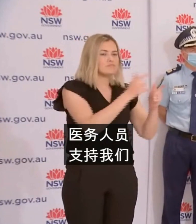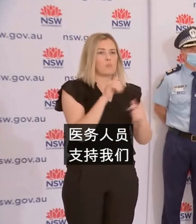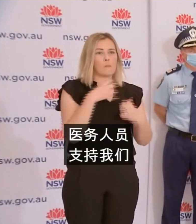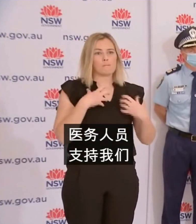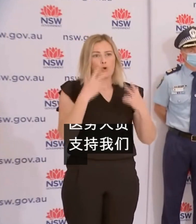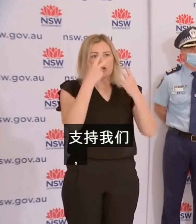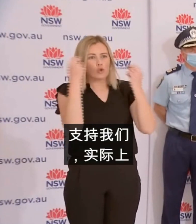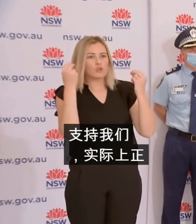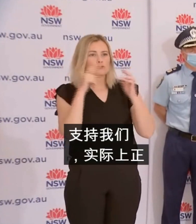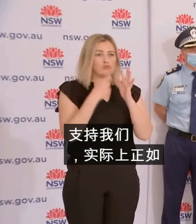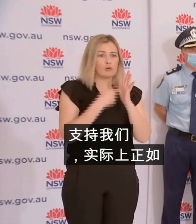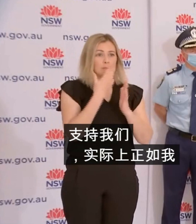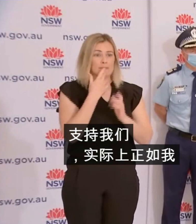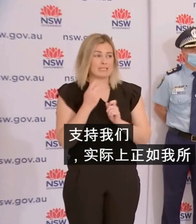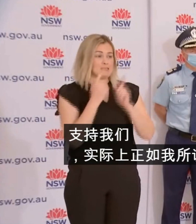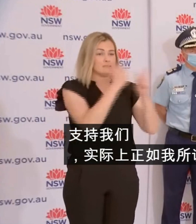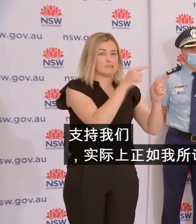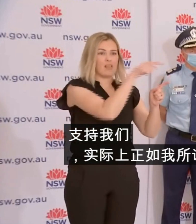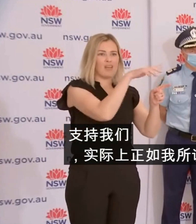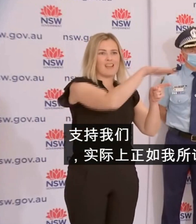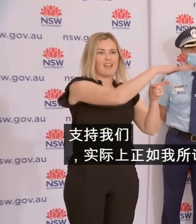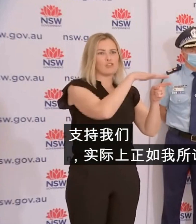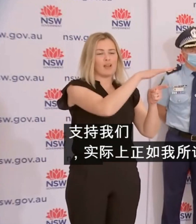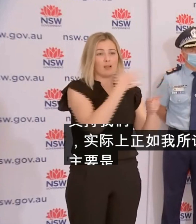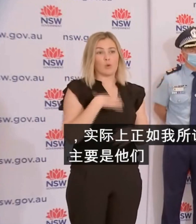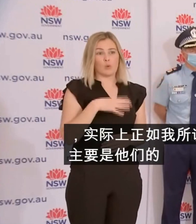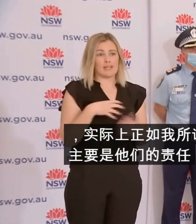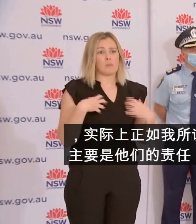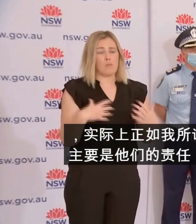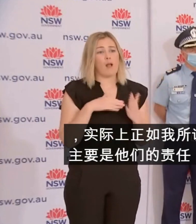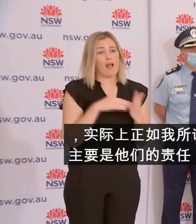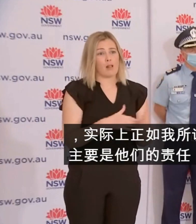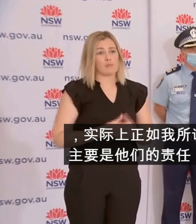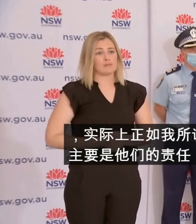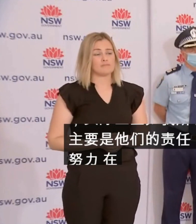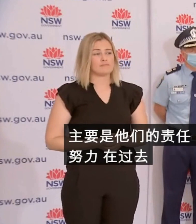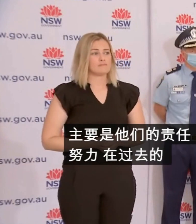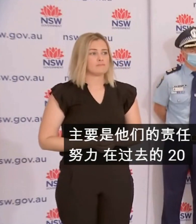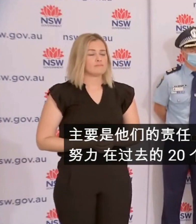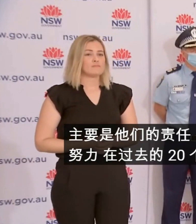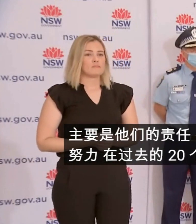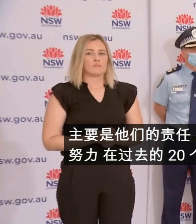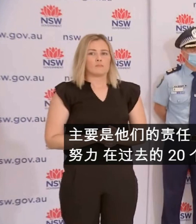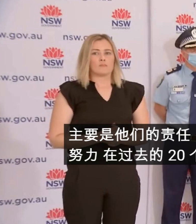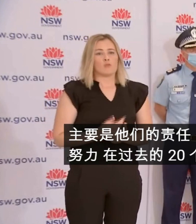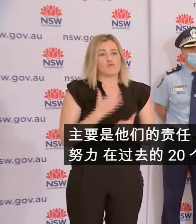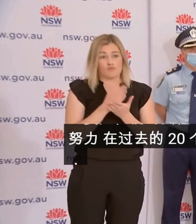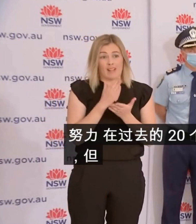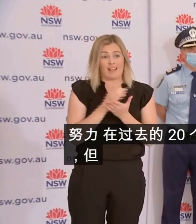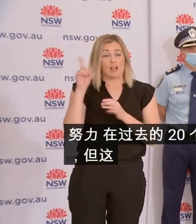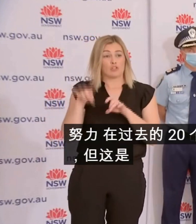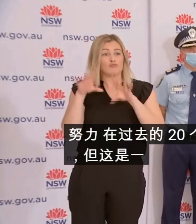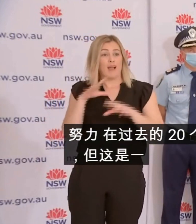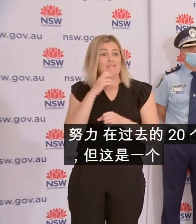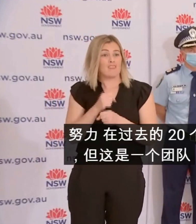area. And effectively, it's, as I said, it's primarily their responsibility, but we've been helping as well substantially over the